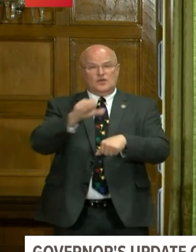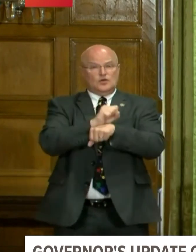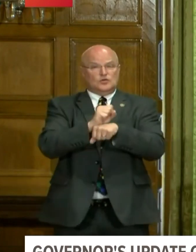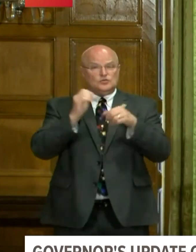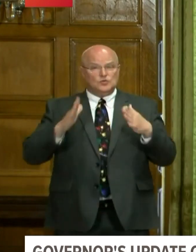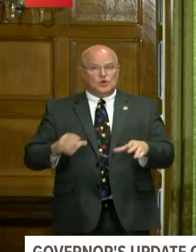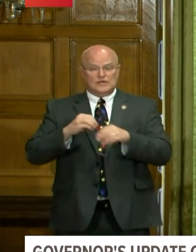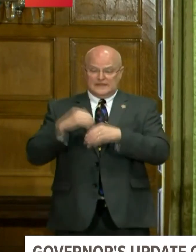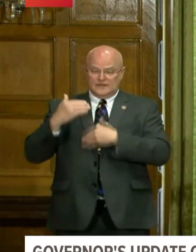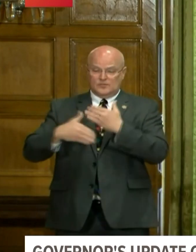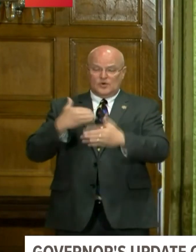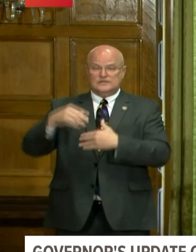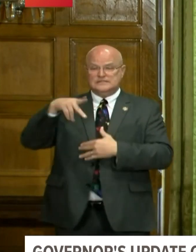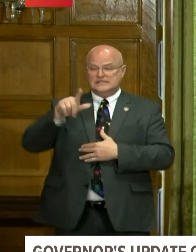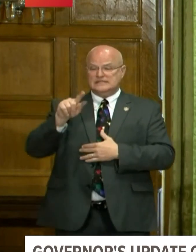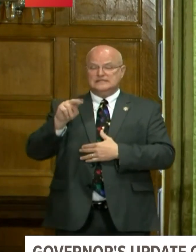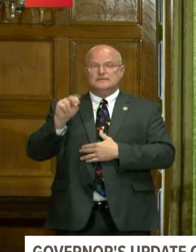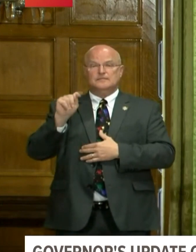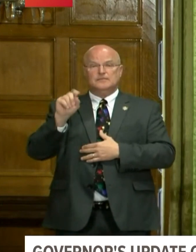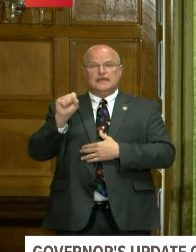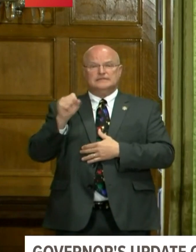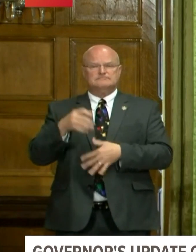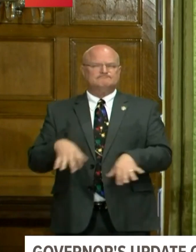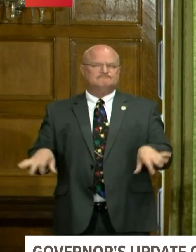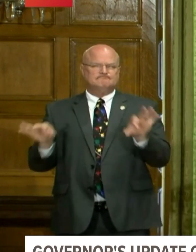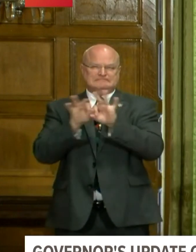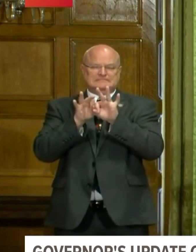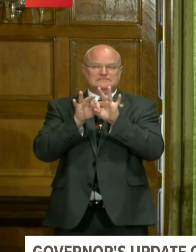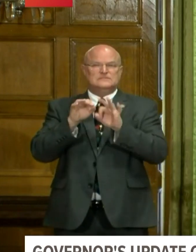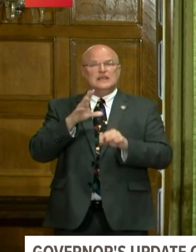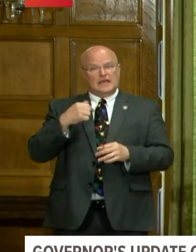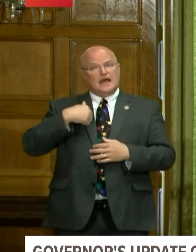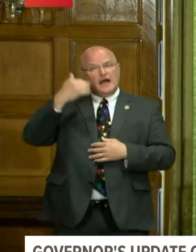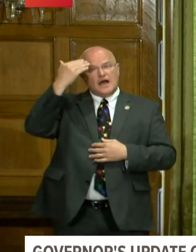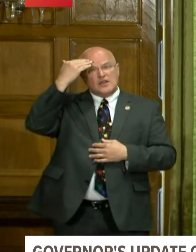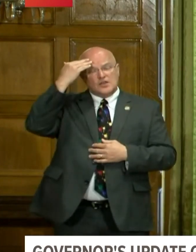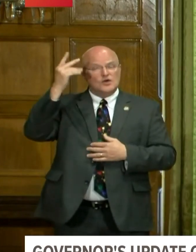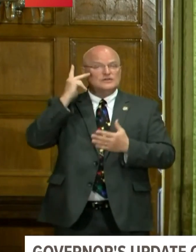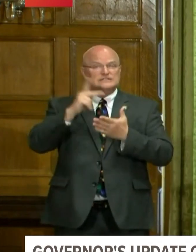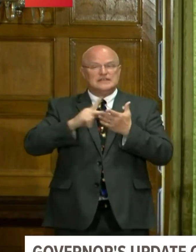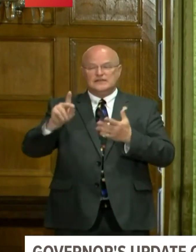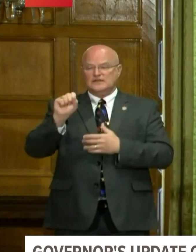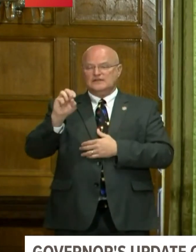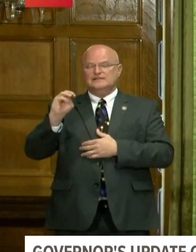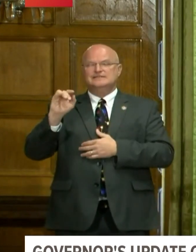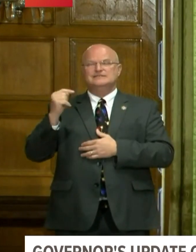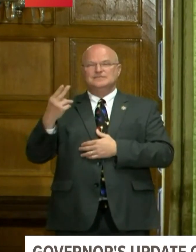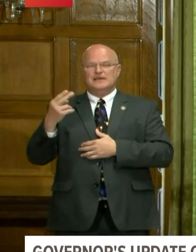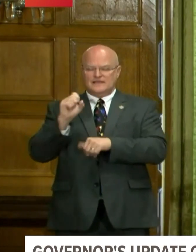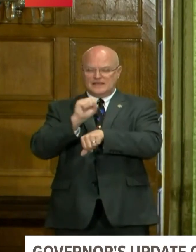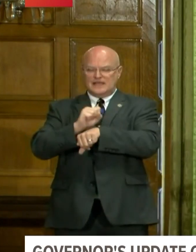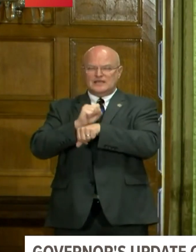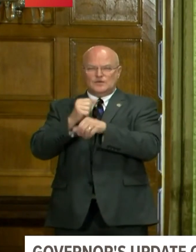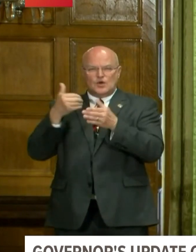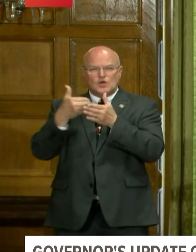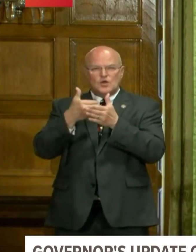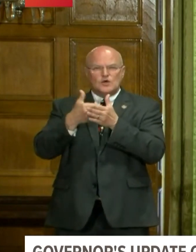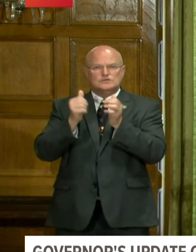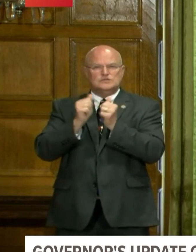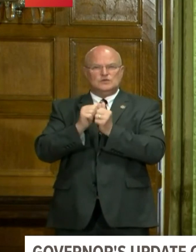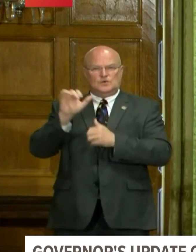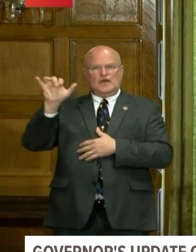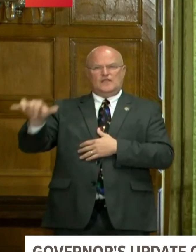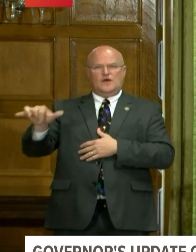in the processing plants are very critical. And I know that Secretary Smith has worked with